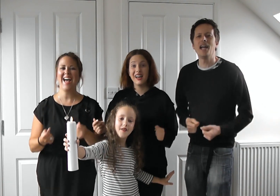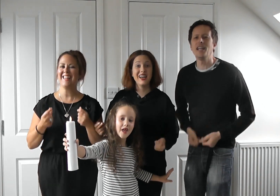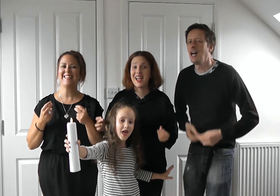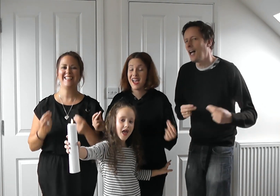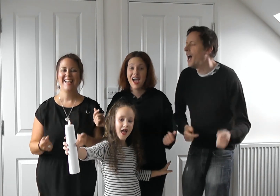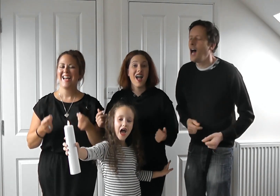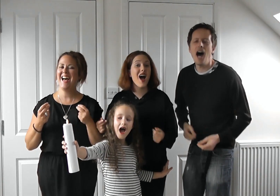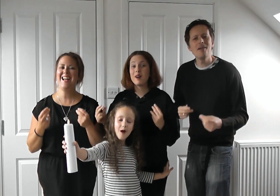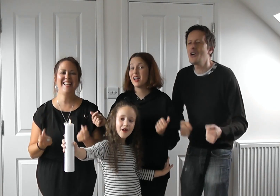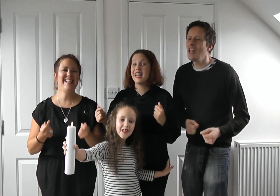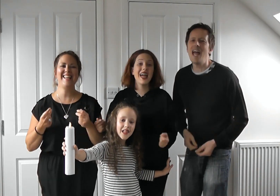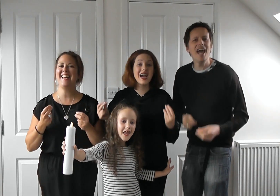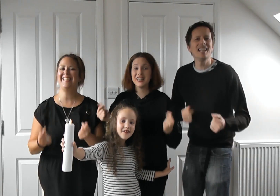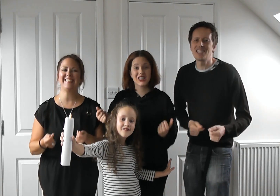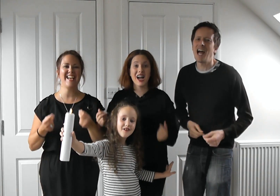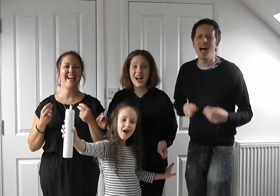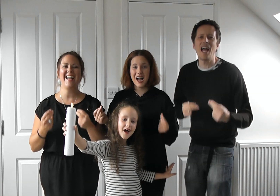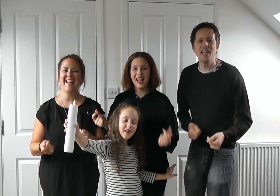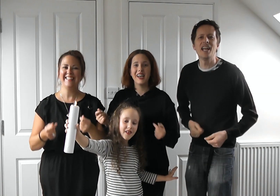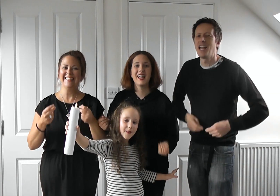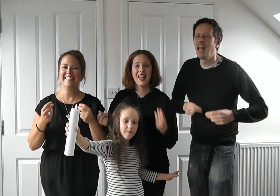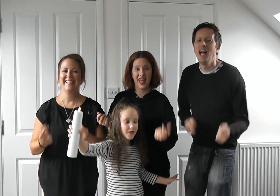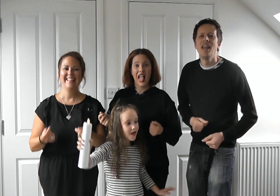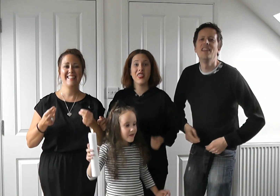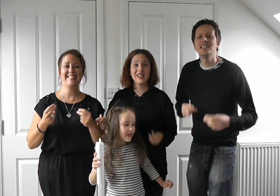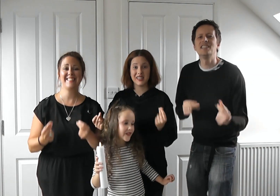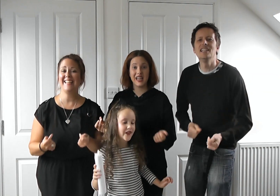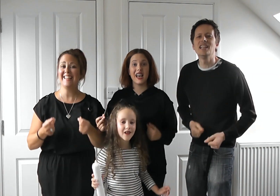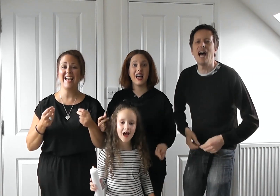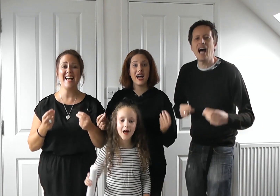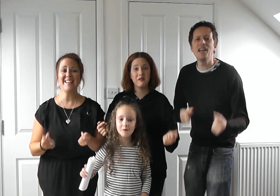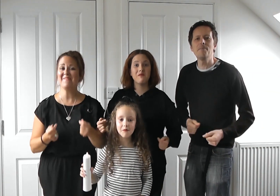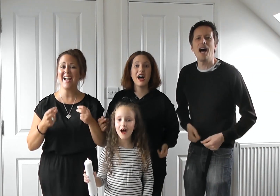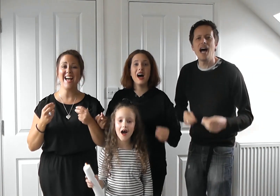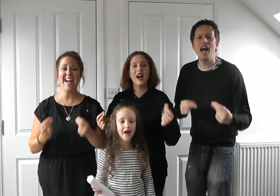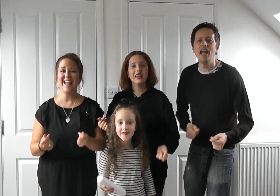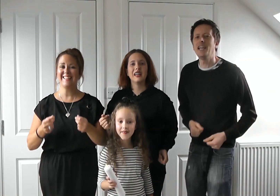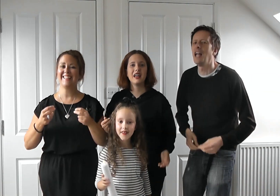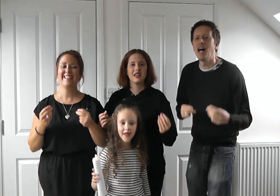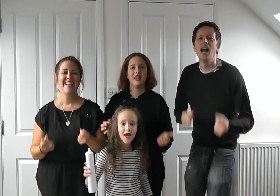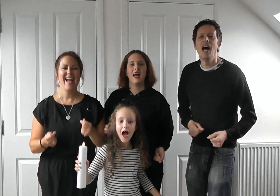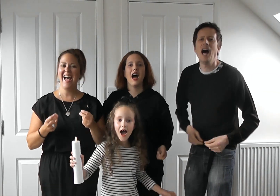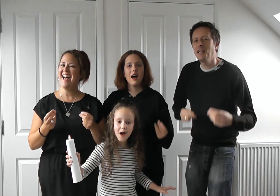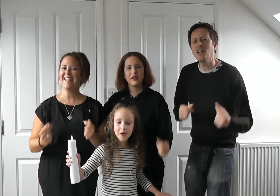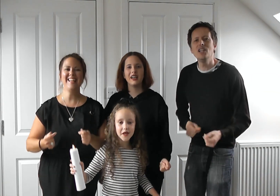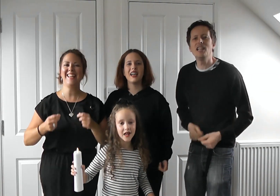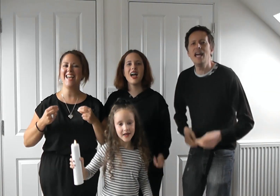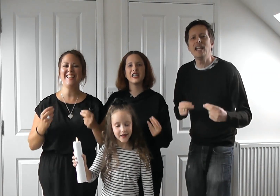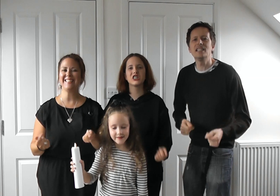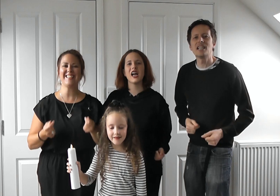mine, I'm gonna let it shine. This little light of mine, I'm gonna let it